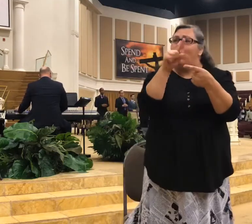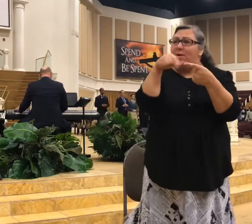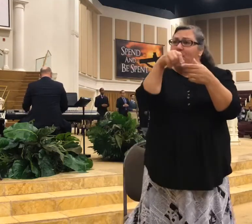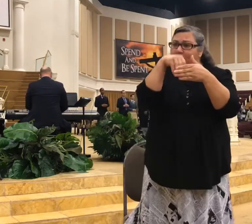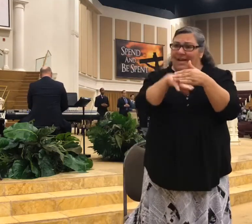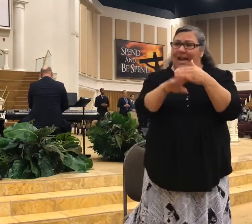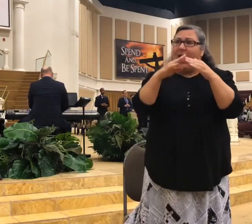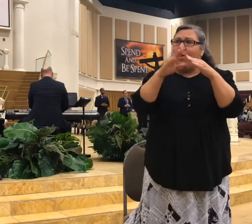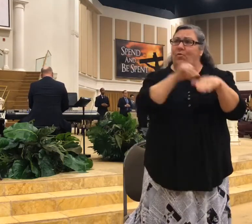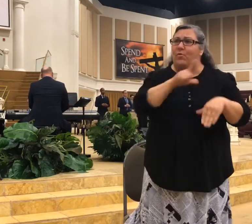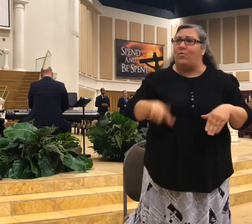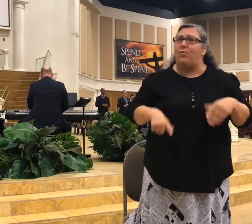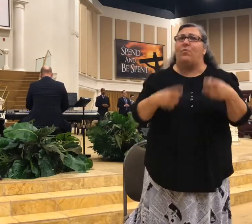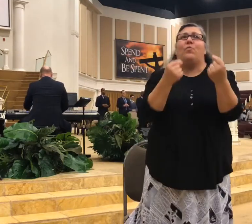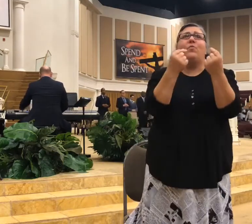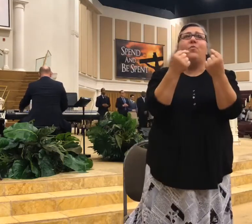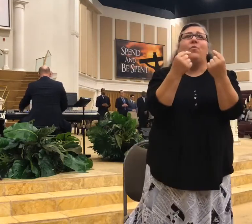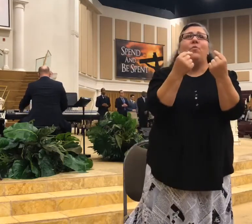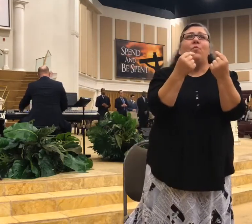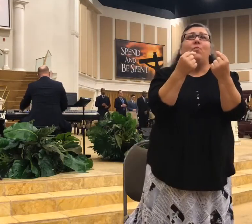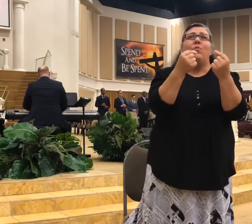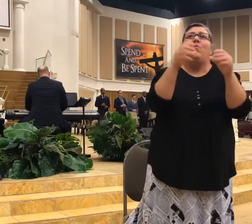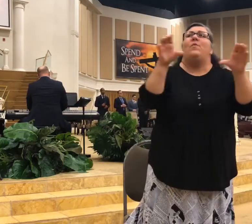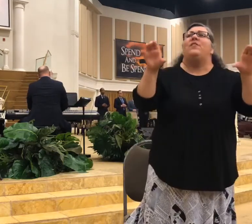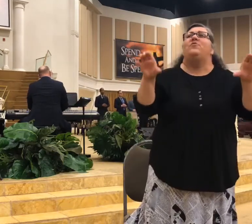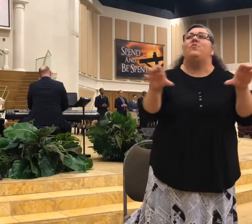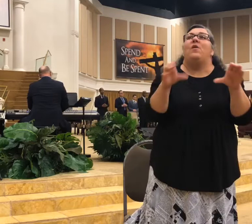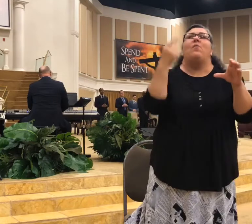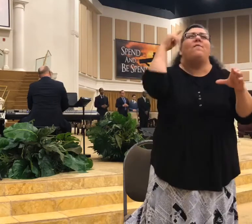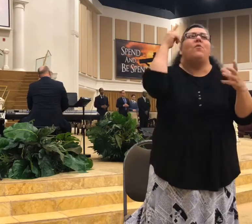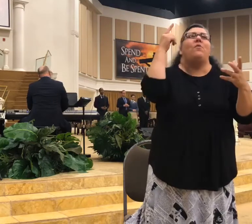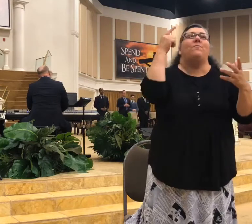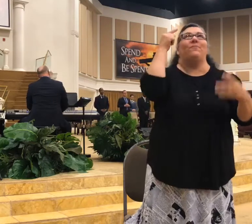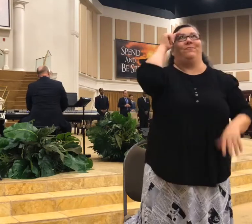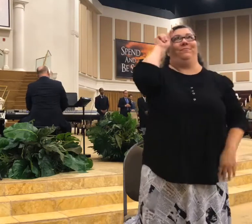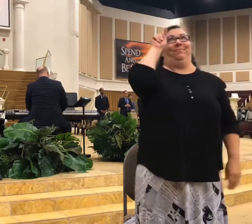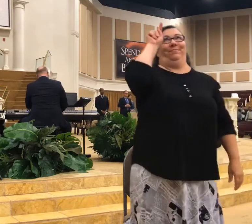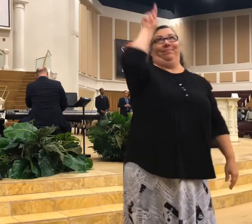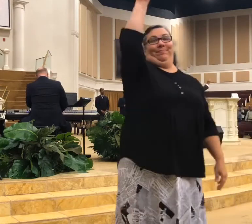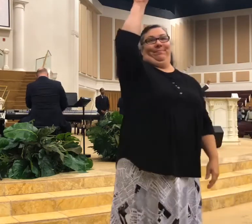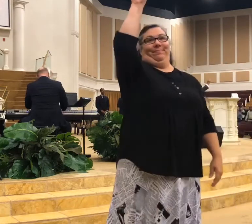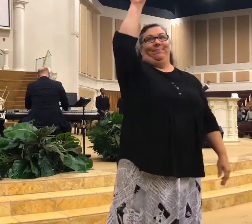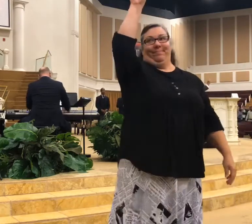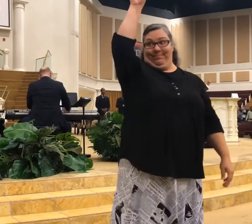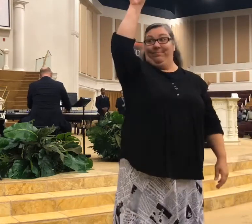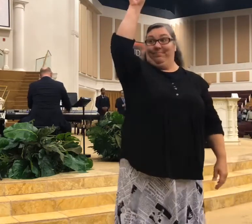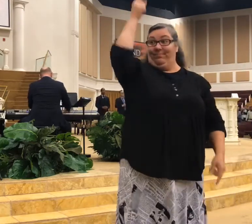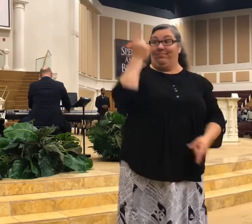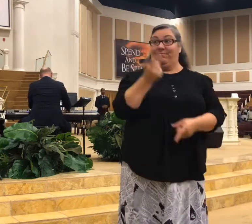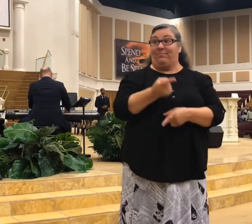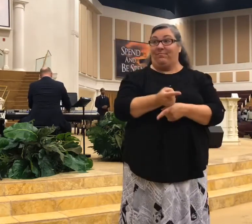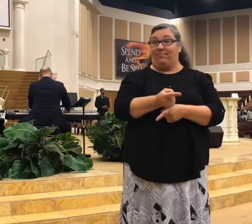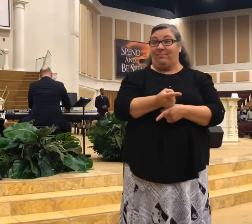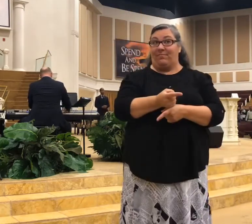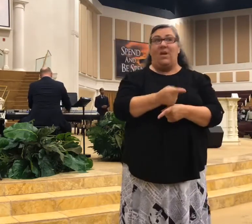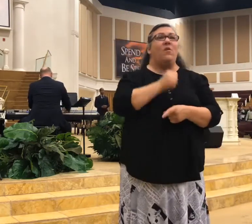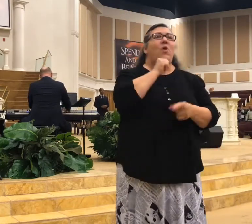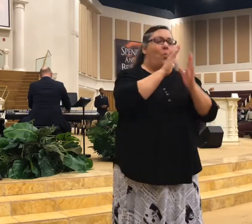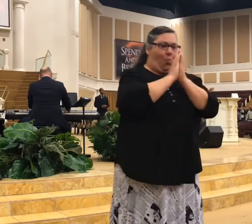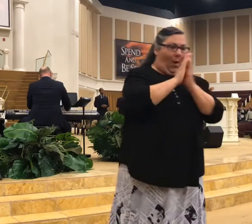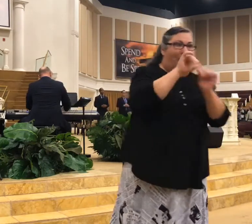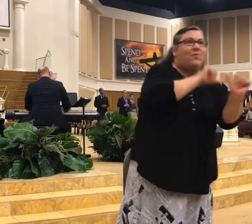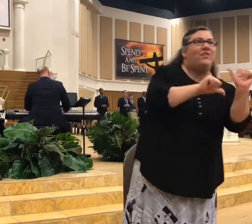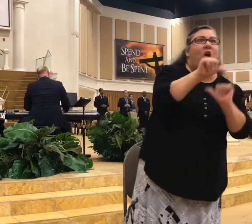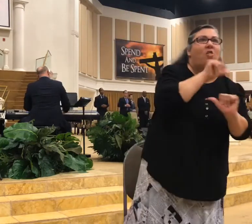God, we do for Him. Is that right? We don't pray to one